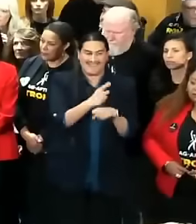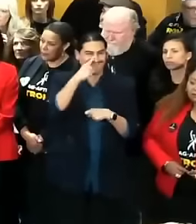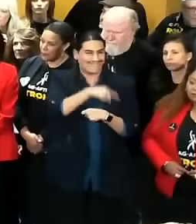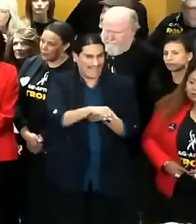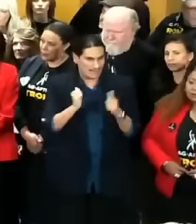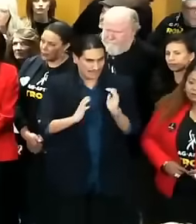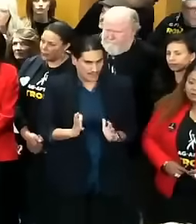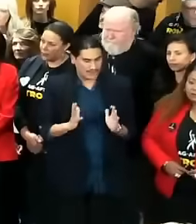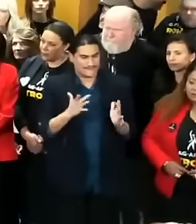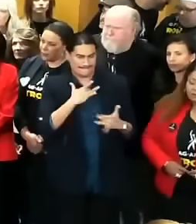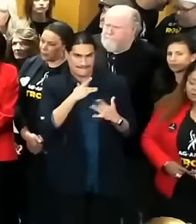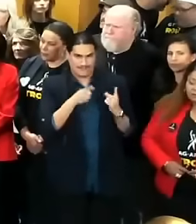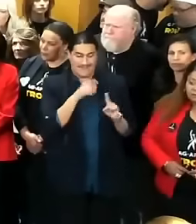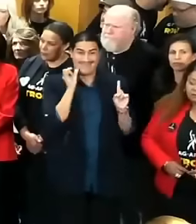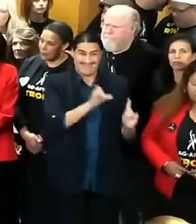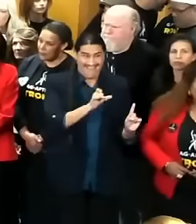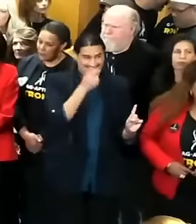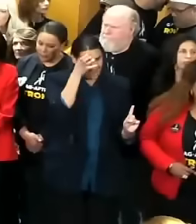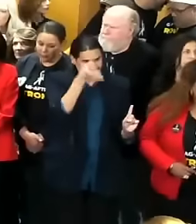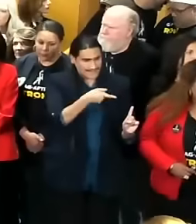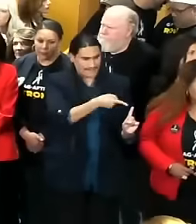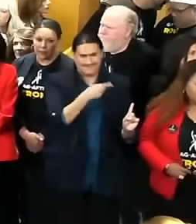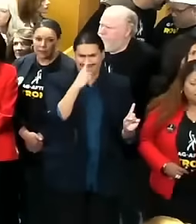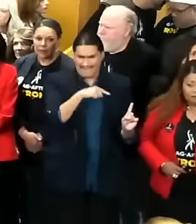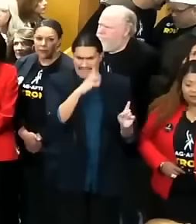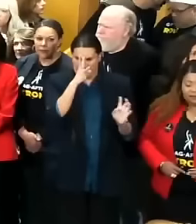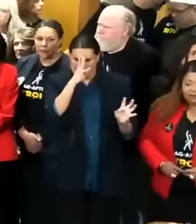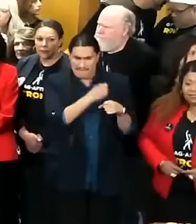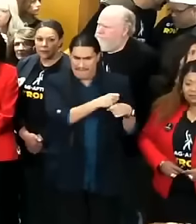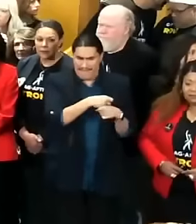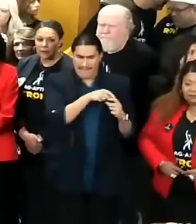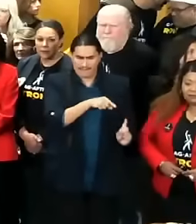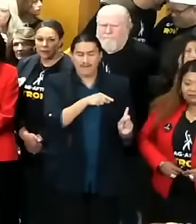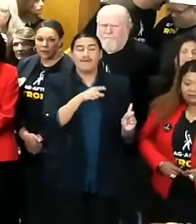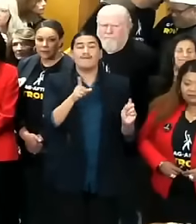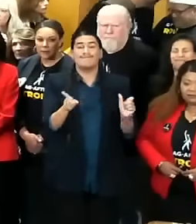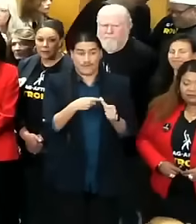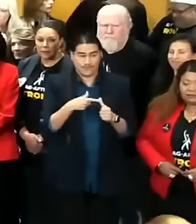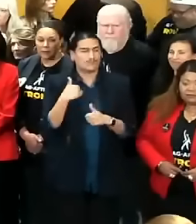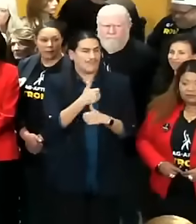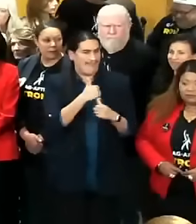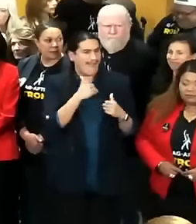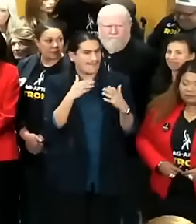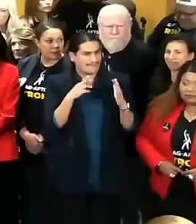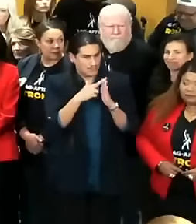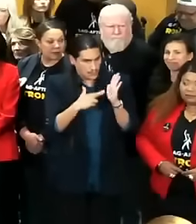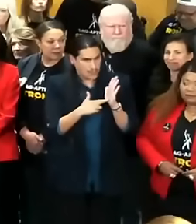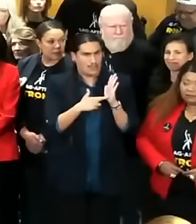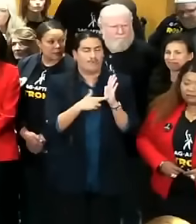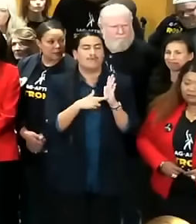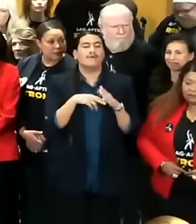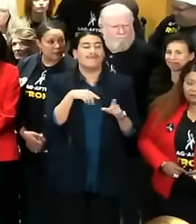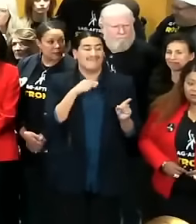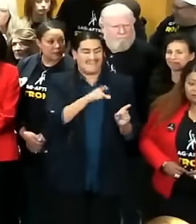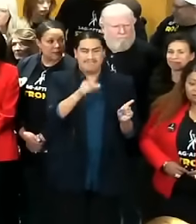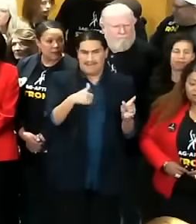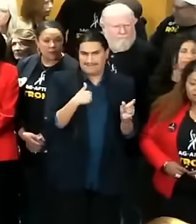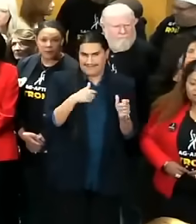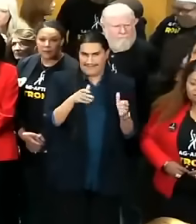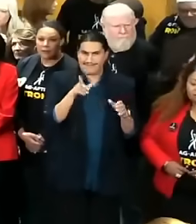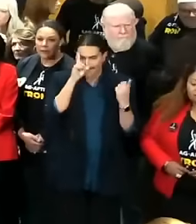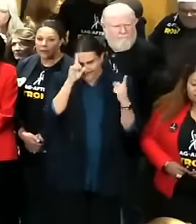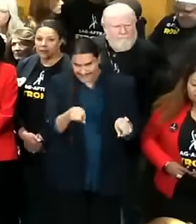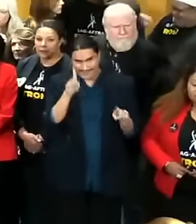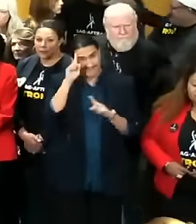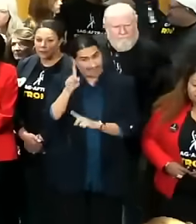performers. And what the result of that is that, number one, we have a provision that requires the companies to get the consent of